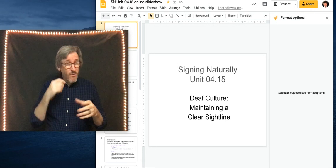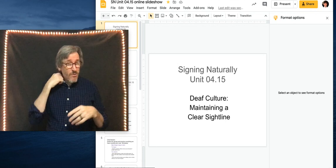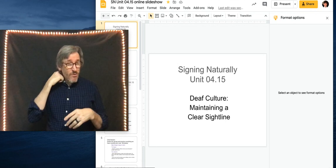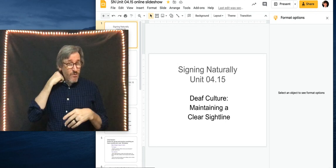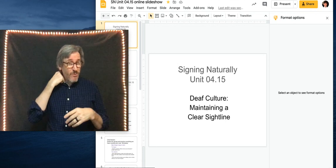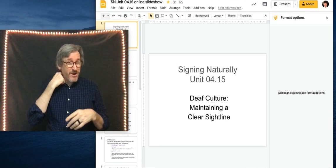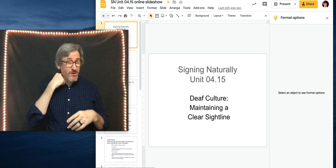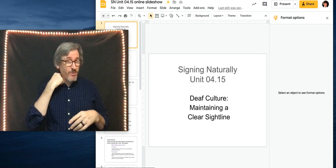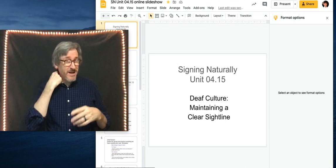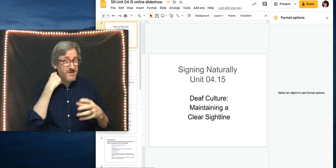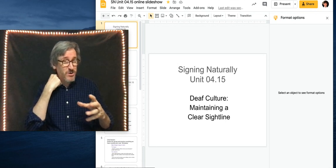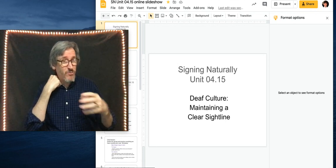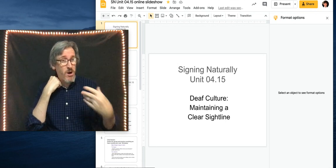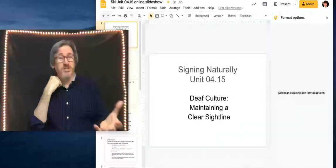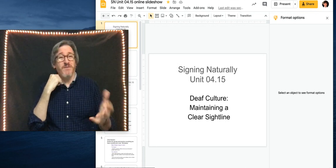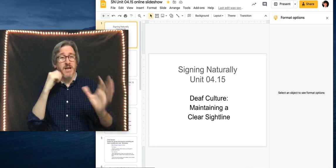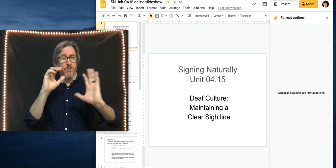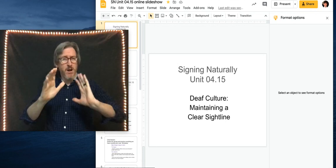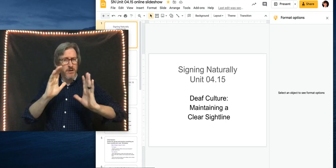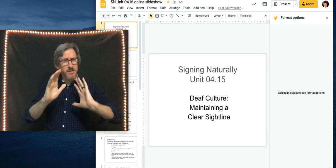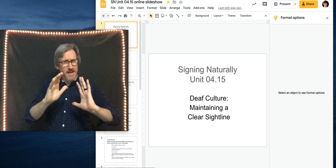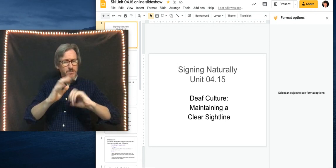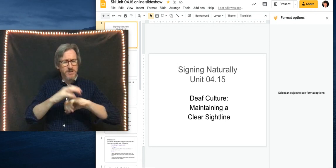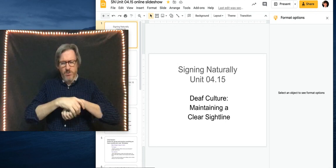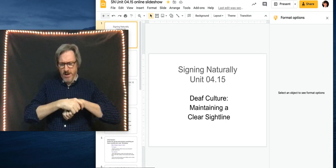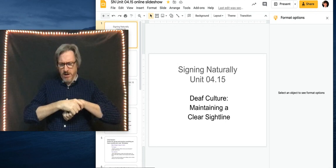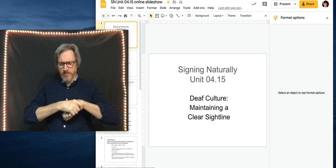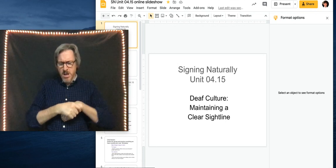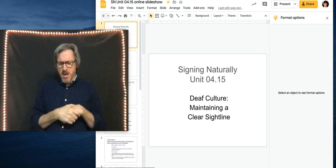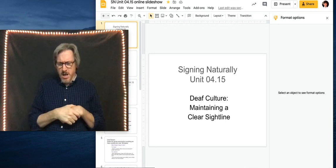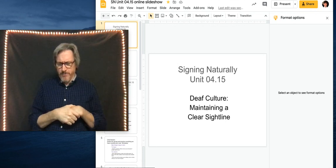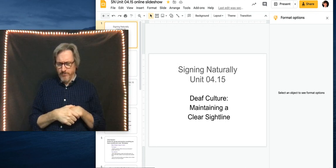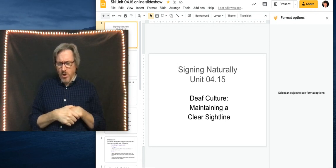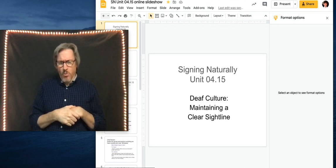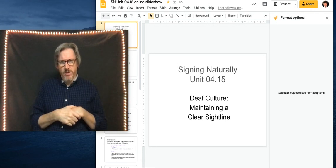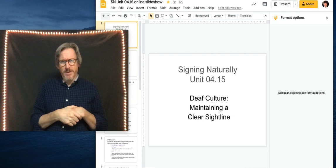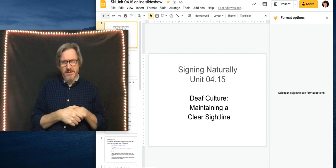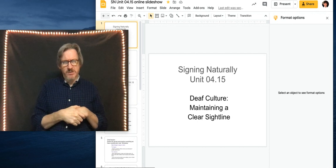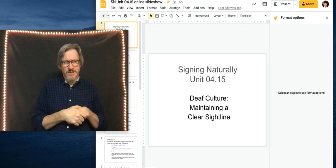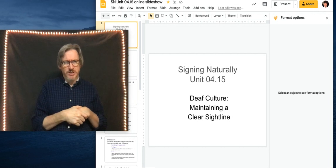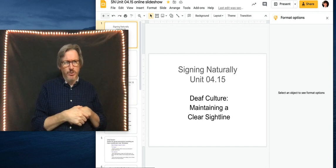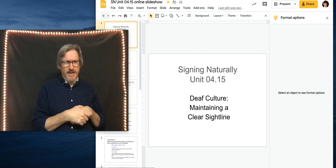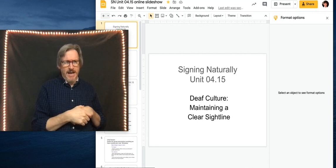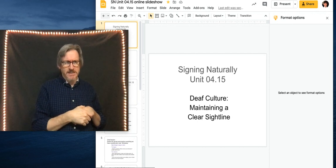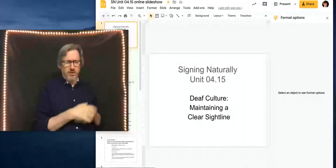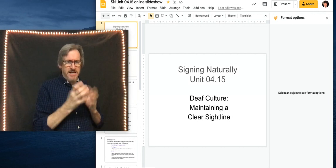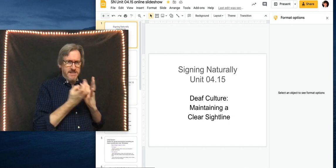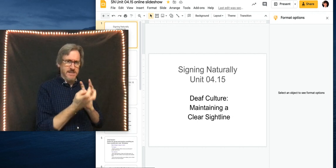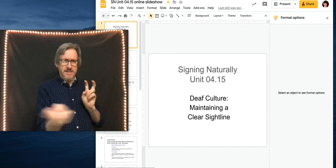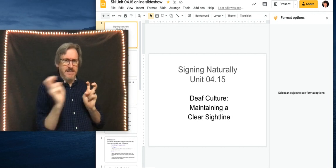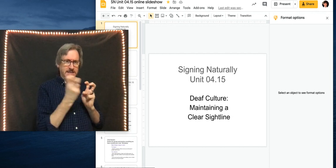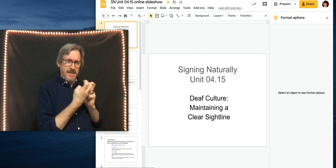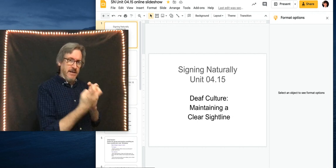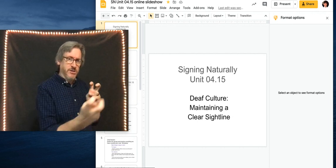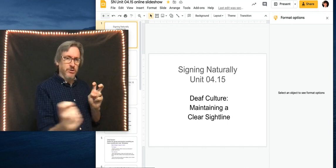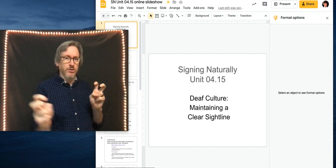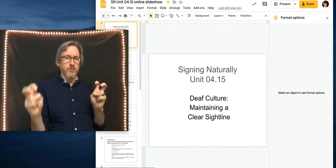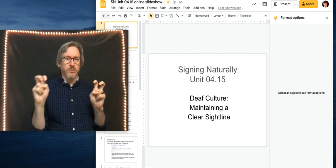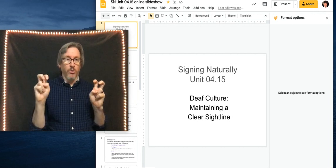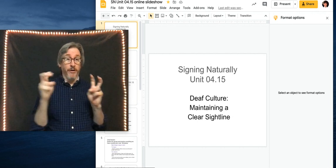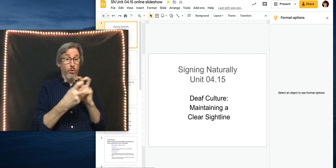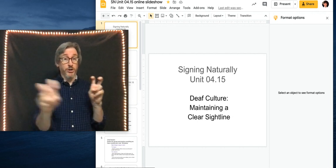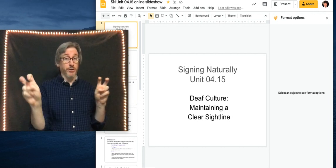now we need to sort of watch the video and understand what's going on. One of the big things we do in ASL classes is sit in a